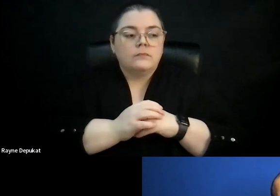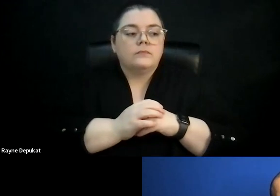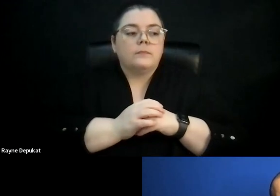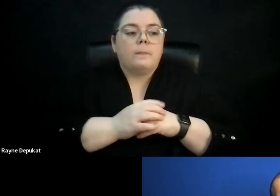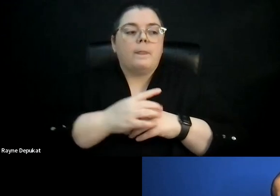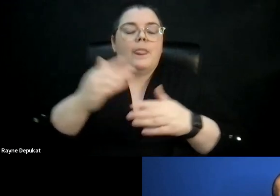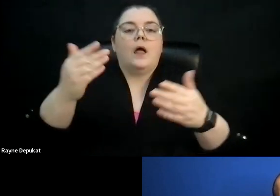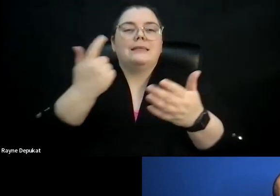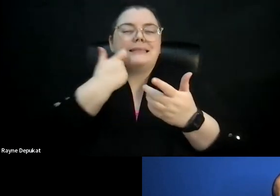said